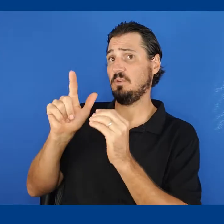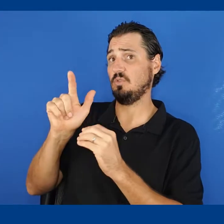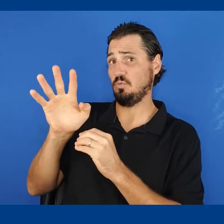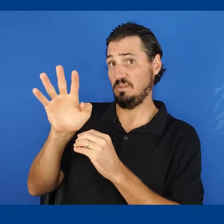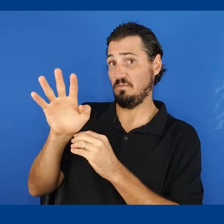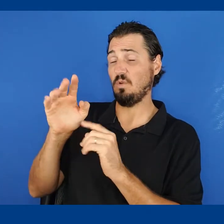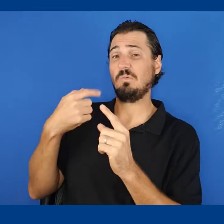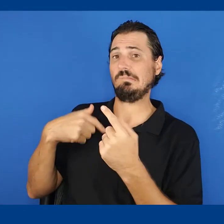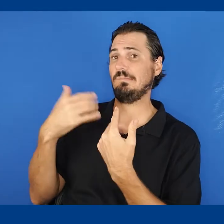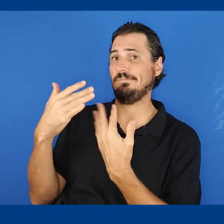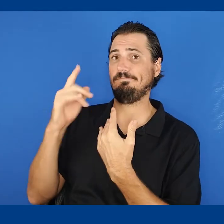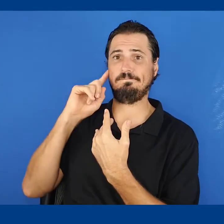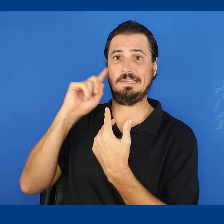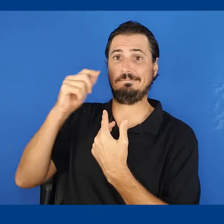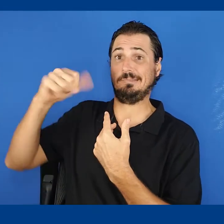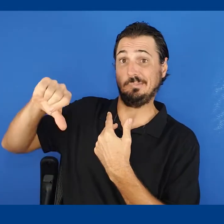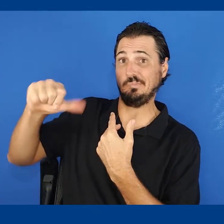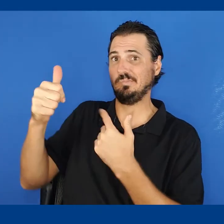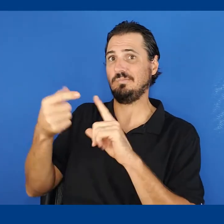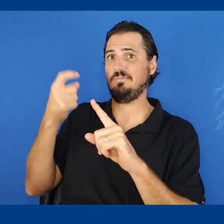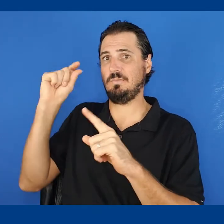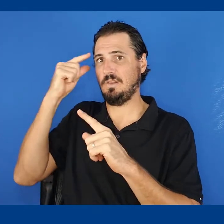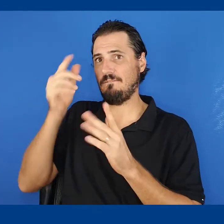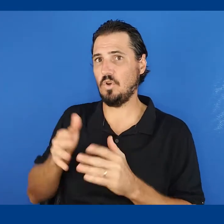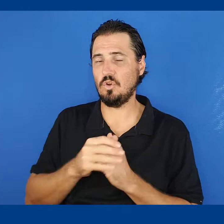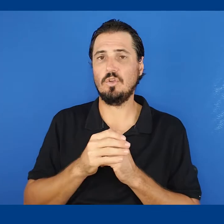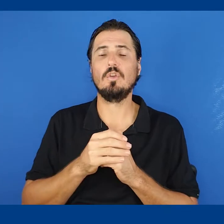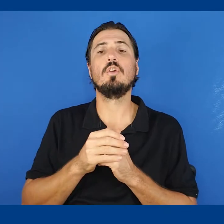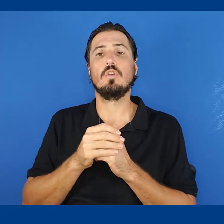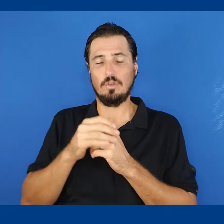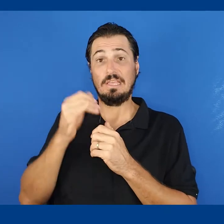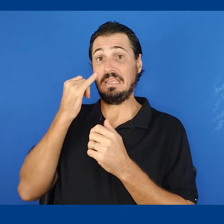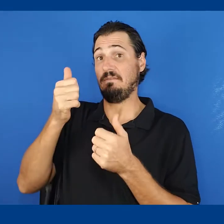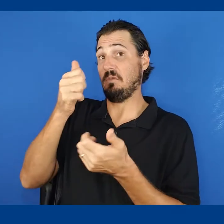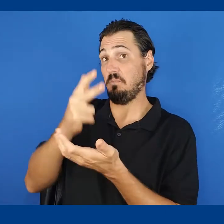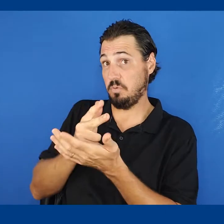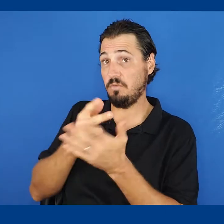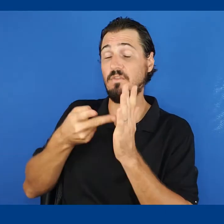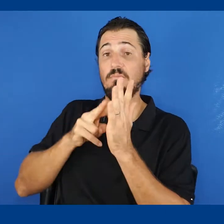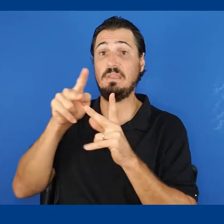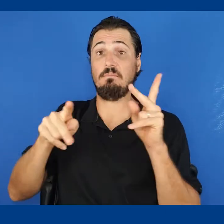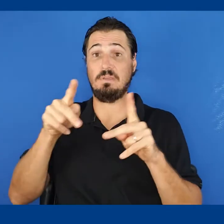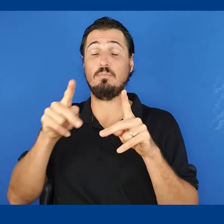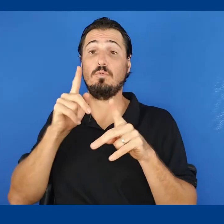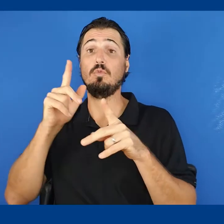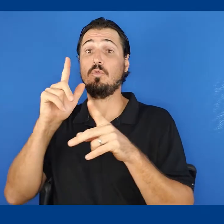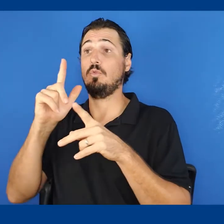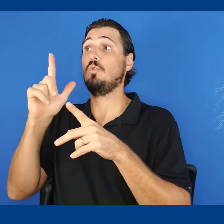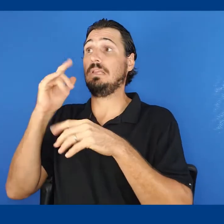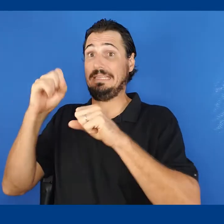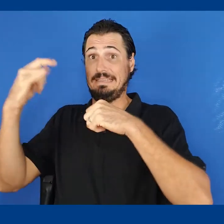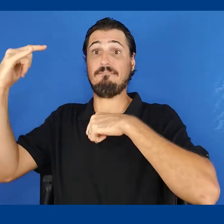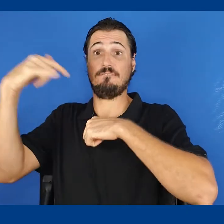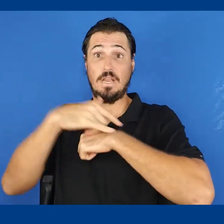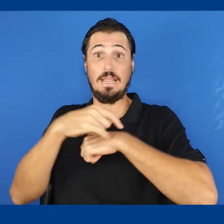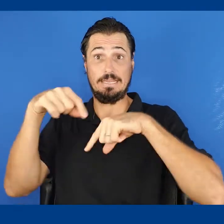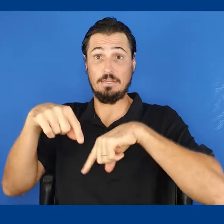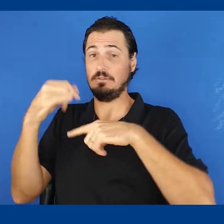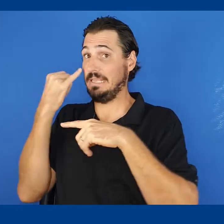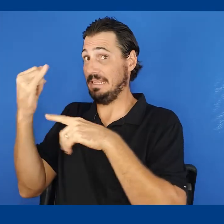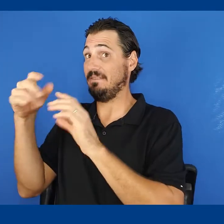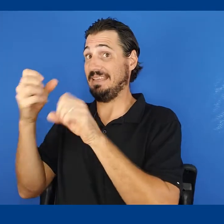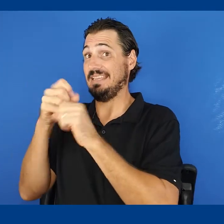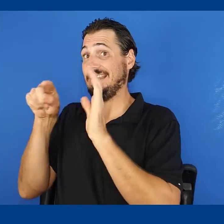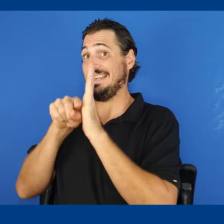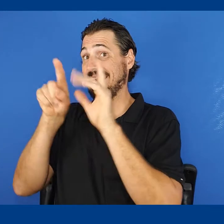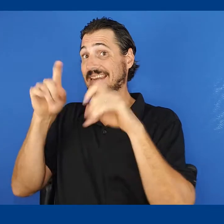a response from the governor. If approved, Rule 24 would allow incoming travelers to Kauai who receive a negative pre-travel